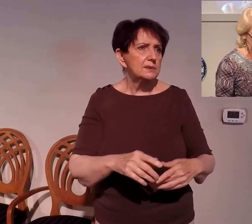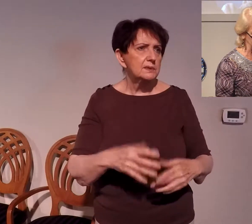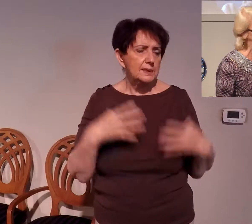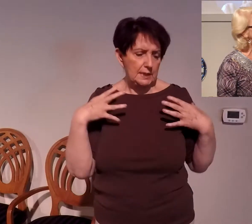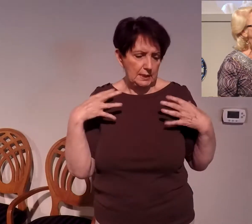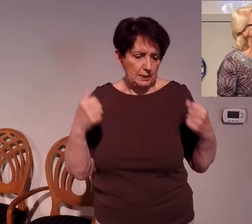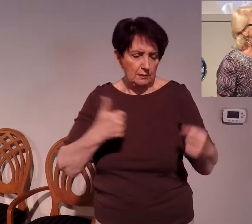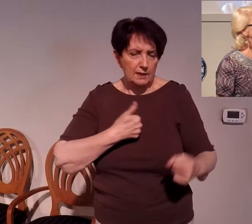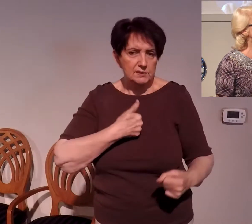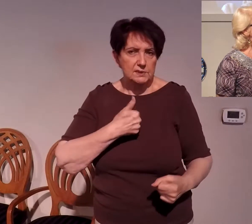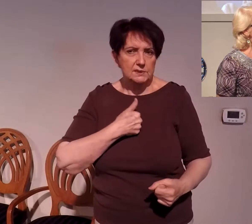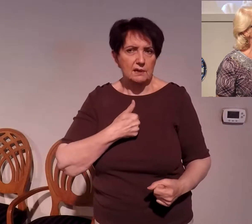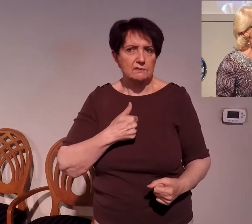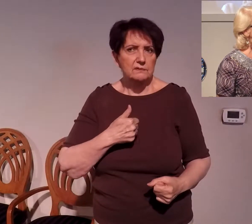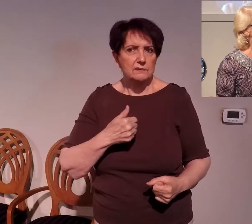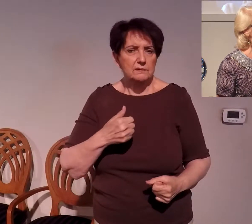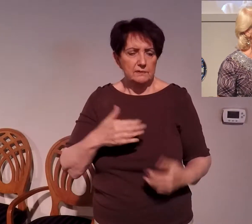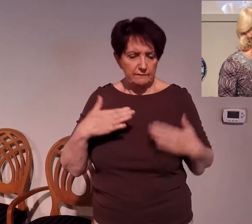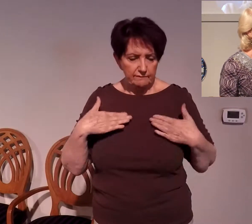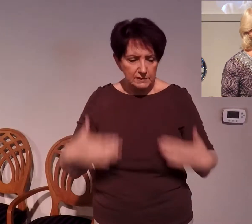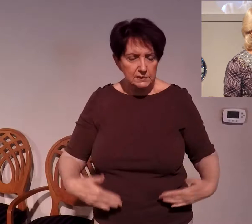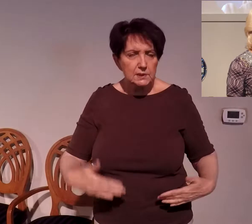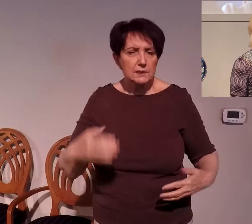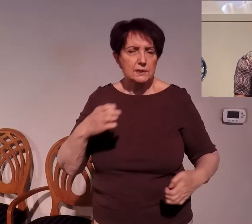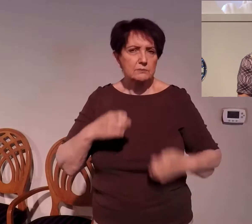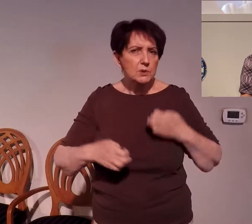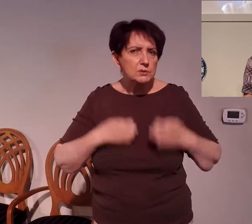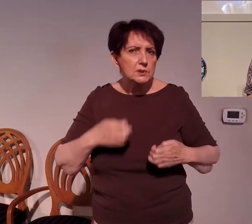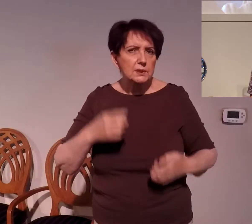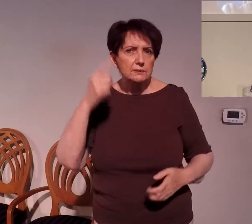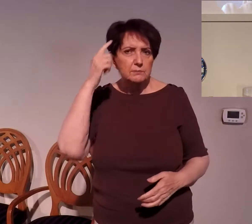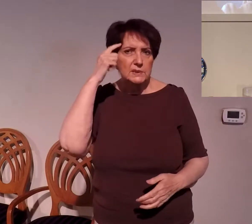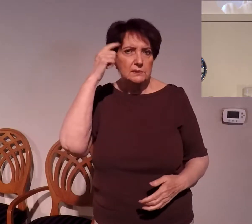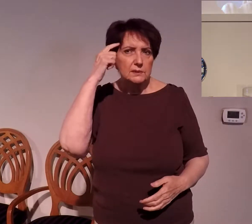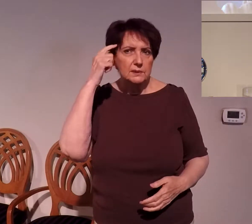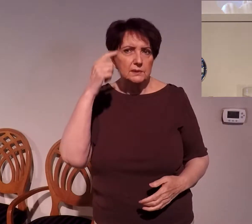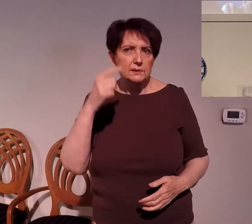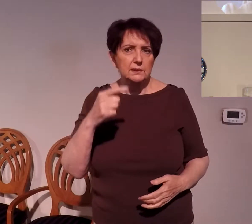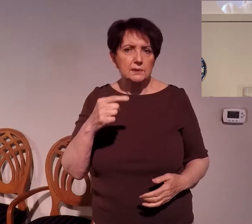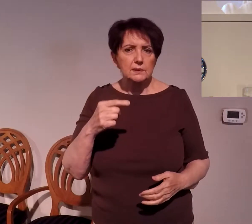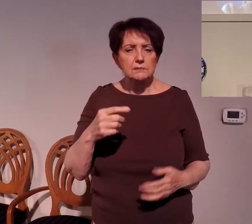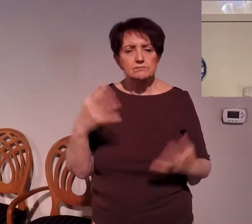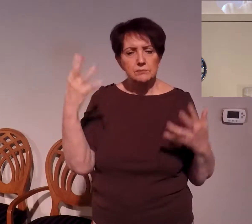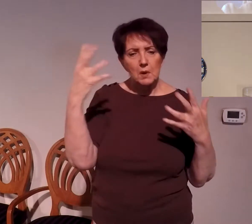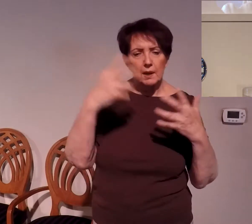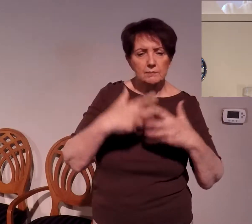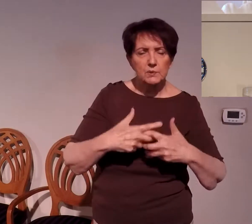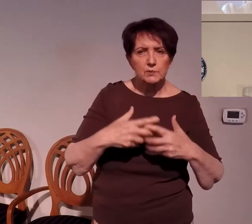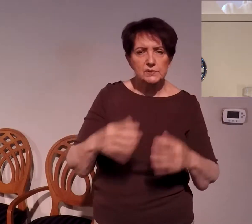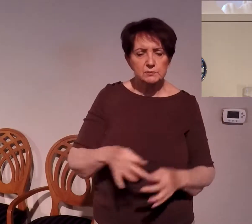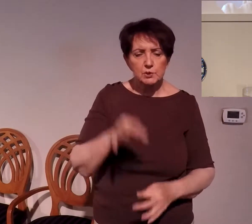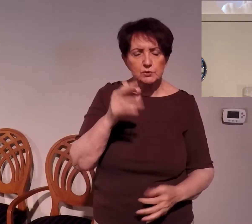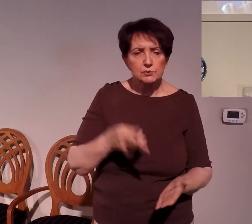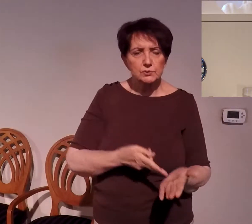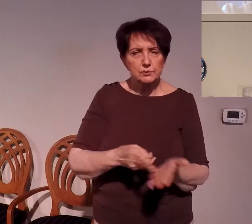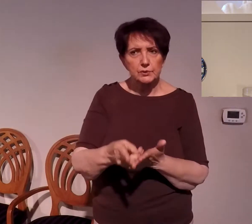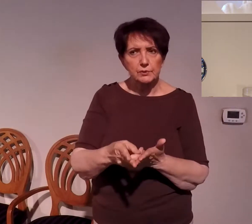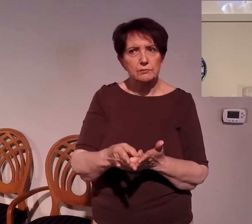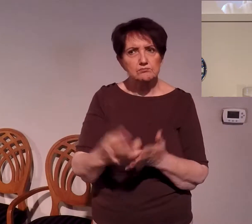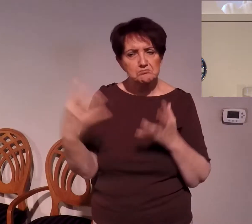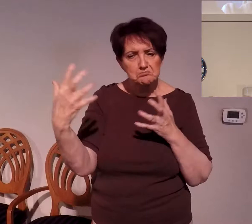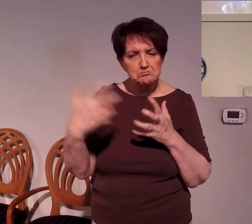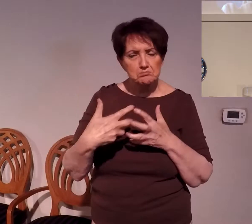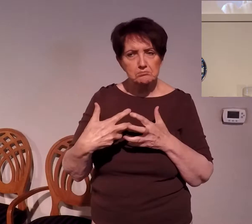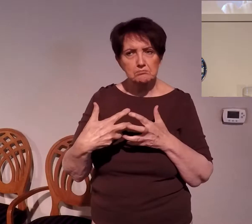emotionally, mentally, and bring ourselves into an alignment with spiritual truth. A deep and profound spiritual technique.